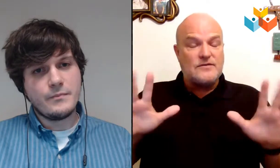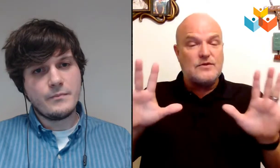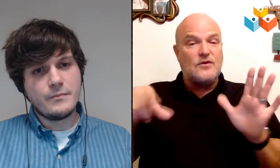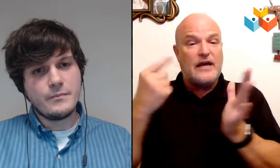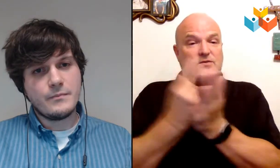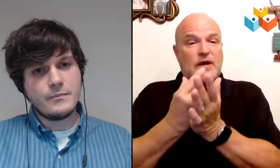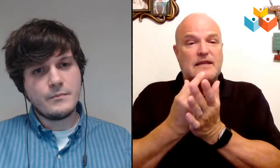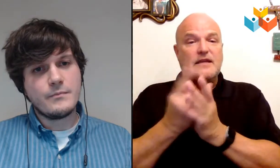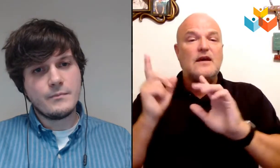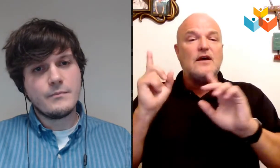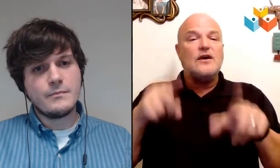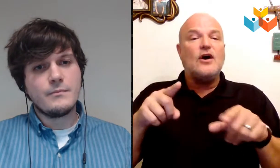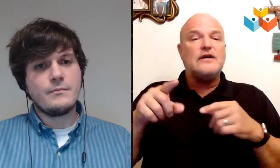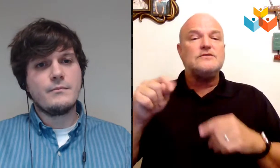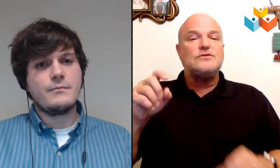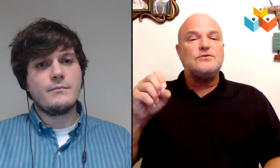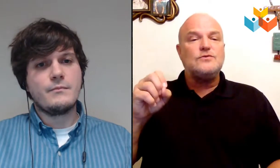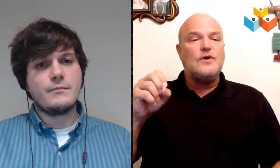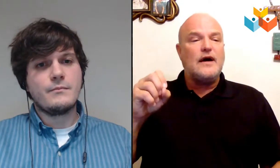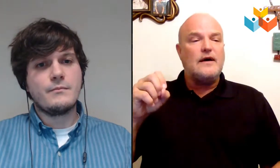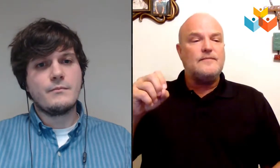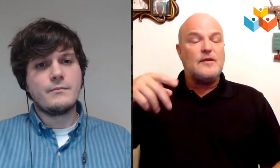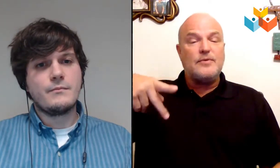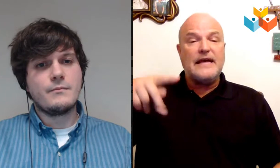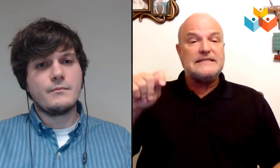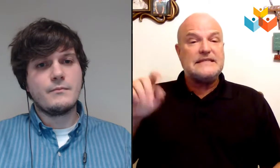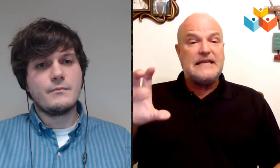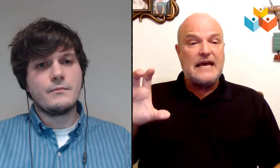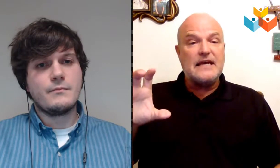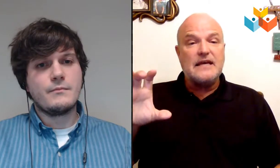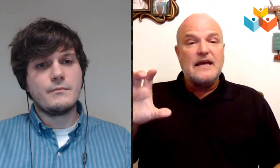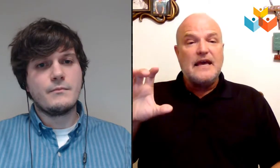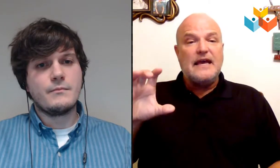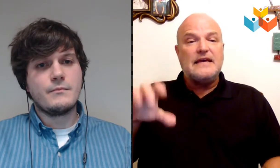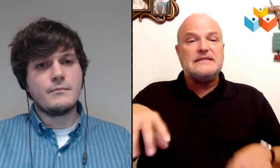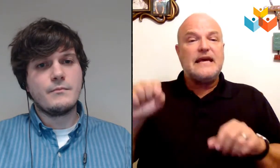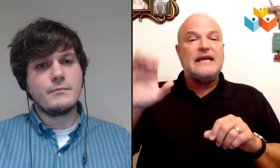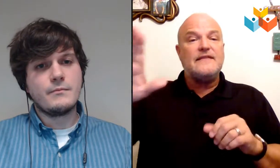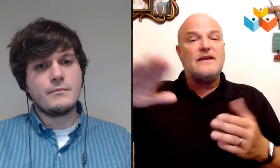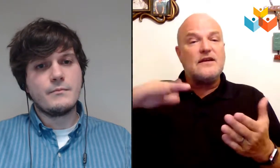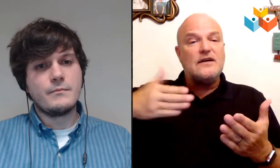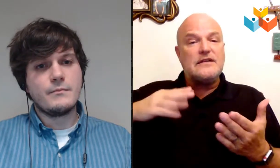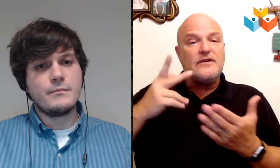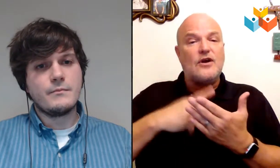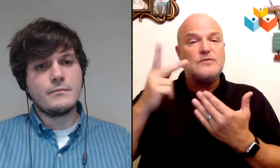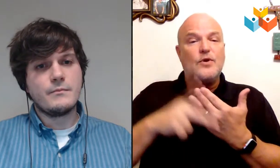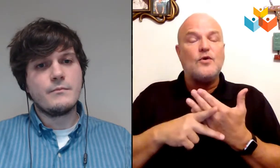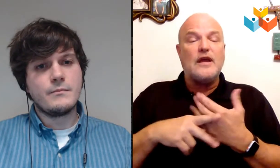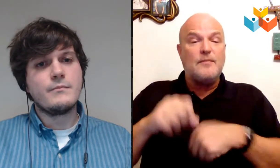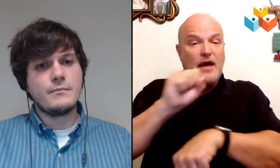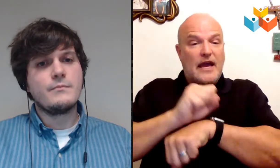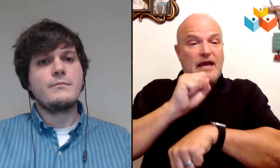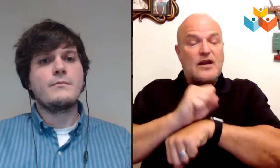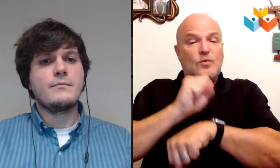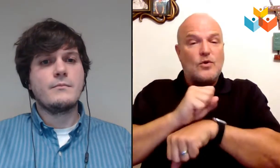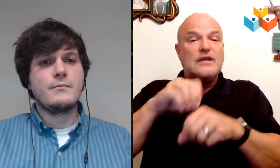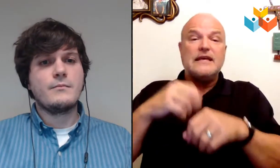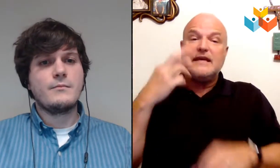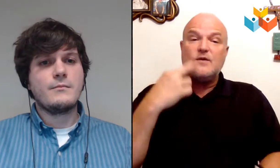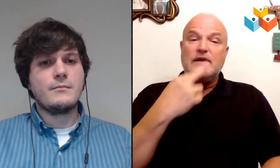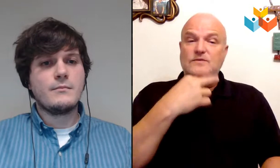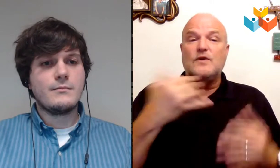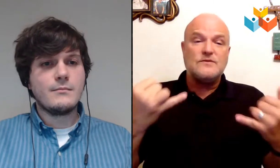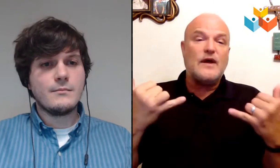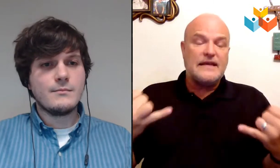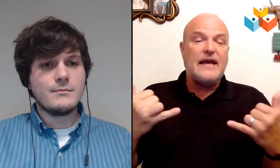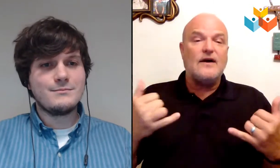have actually graduated, gone to Pulaski Tech and taken their culinary arts program and are working